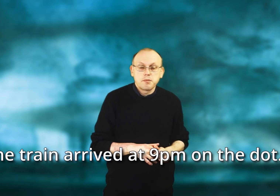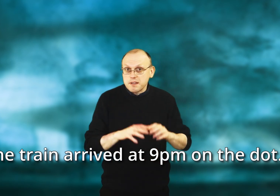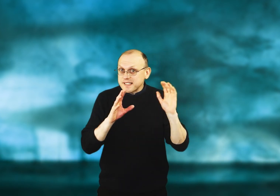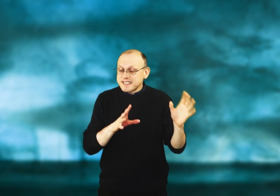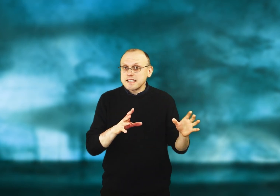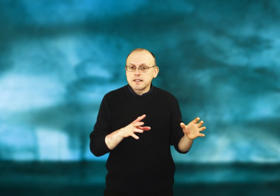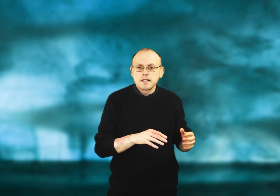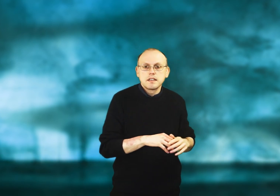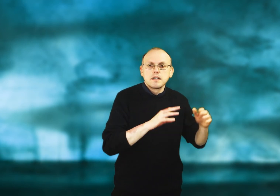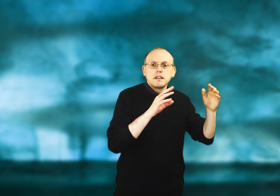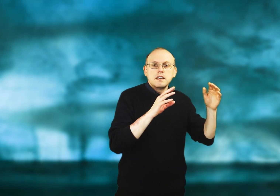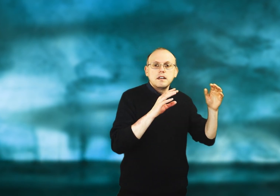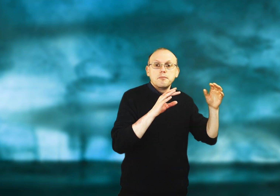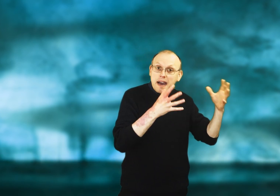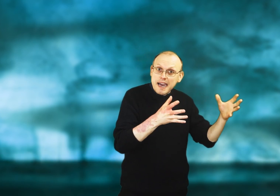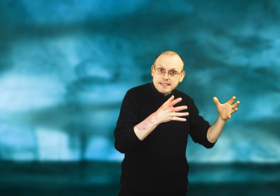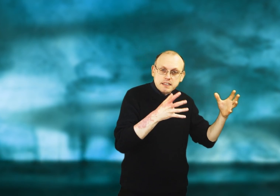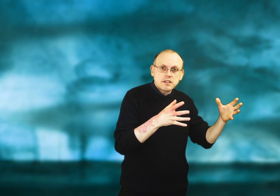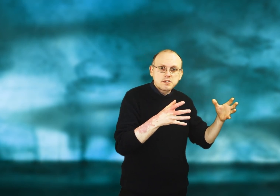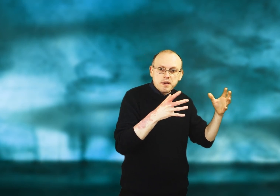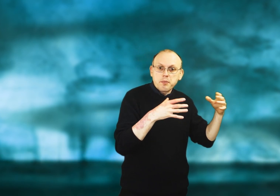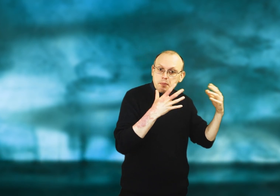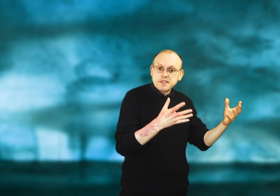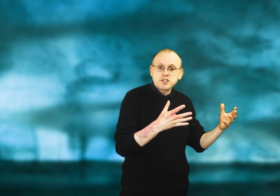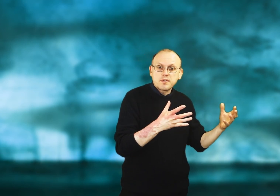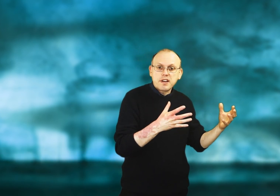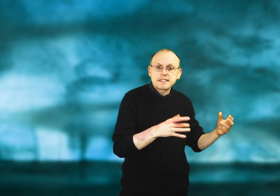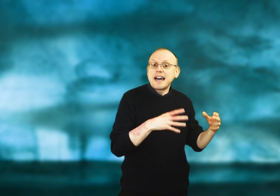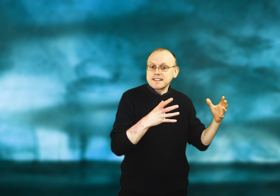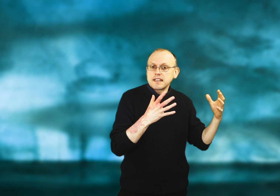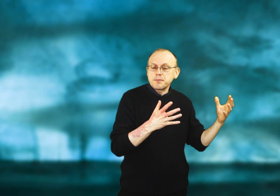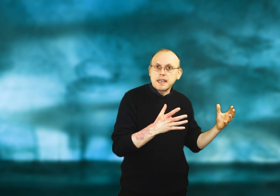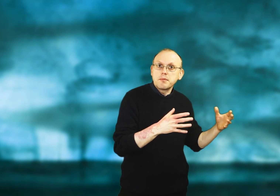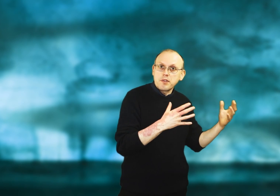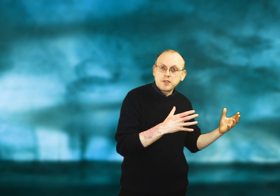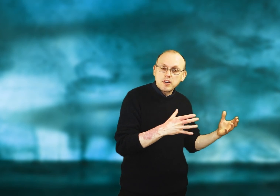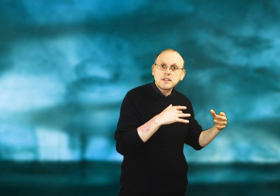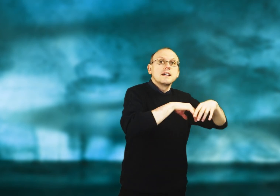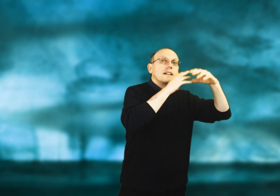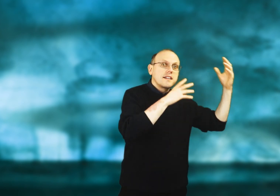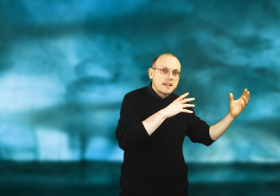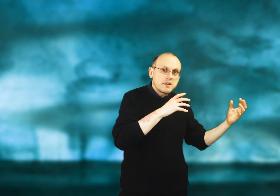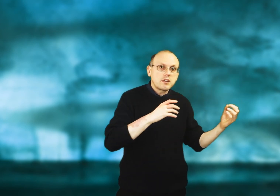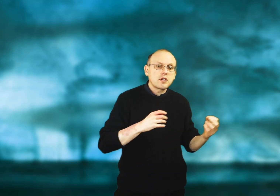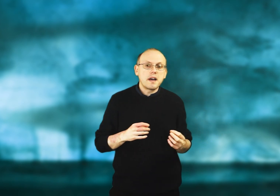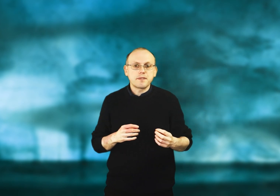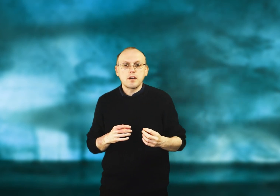if I start my sentence with a prepositional phrase at 9 p.m. on the dot, then we need a comma after on the